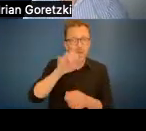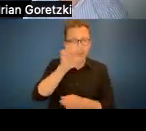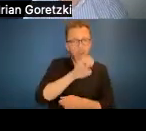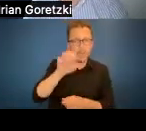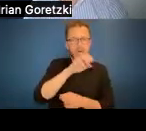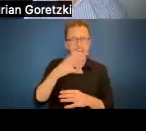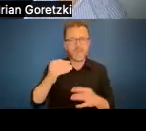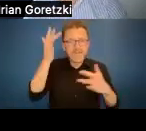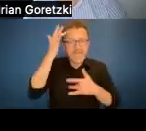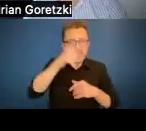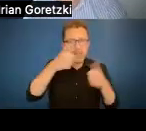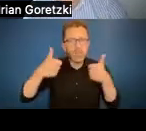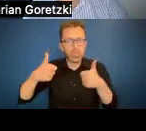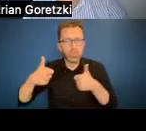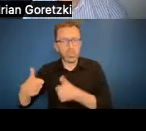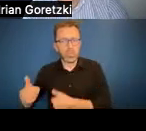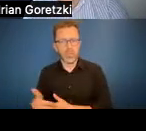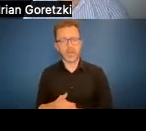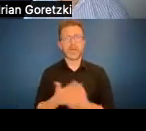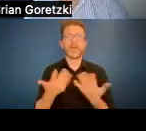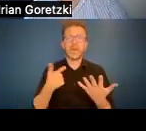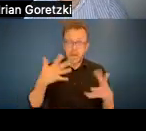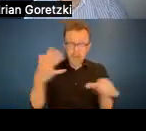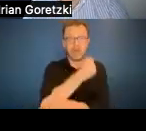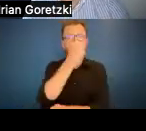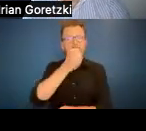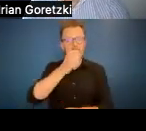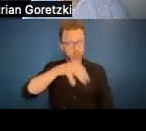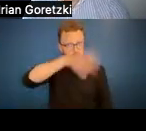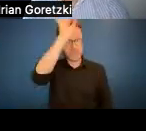their expenses, but there is but, and there is always but.